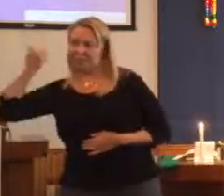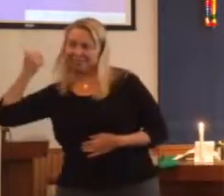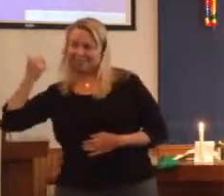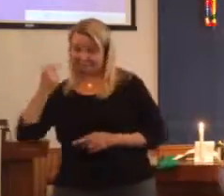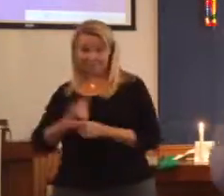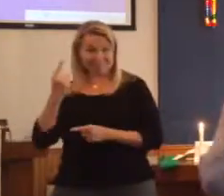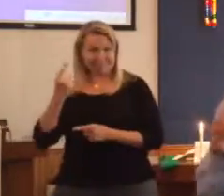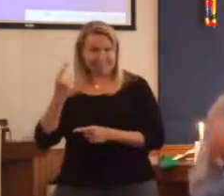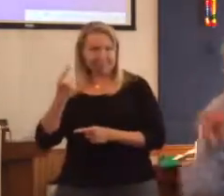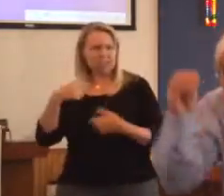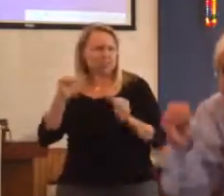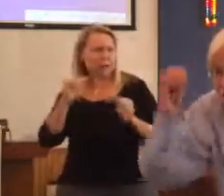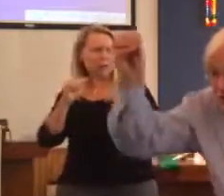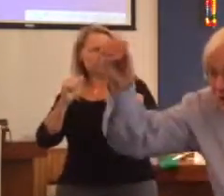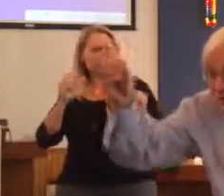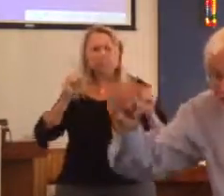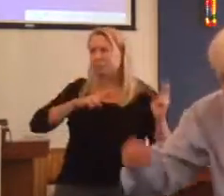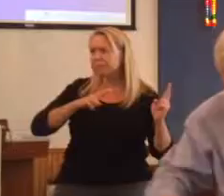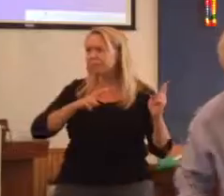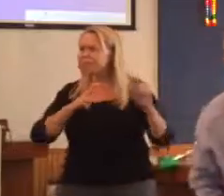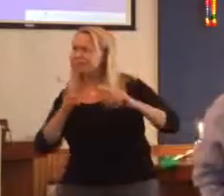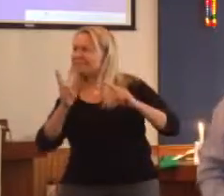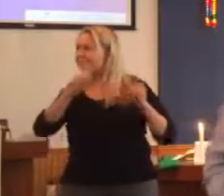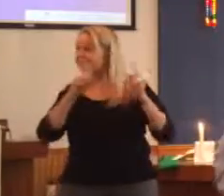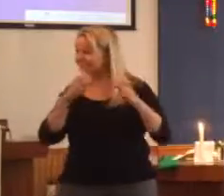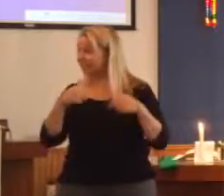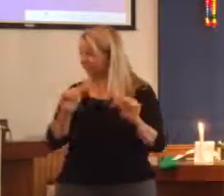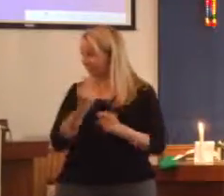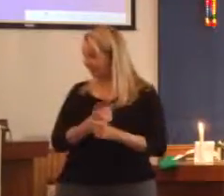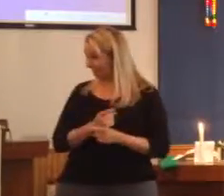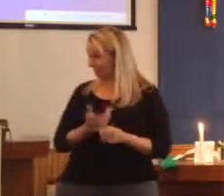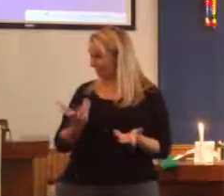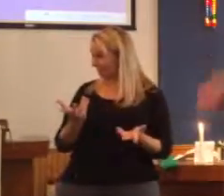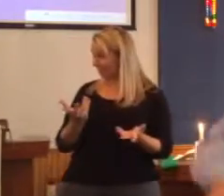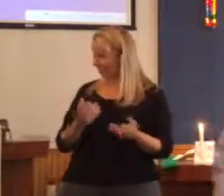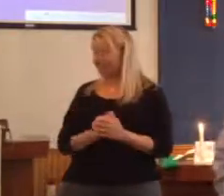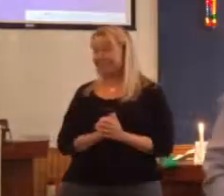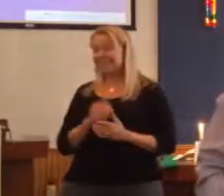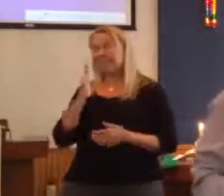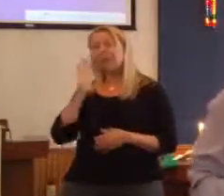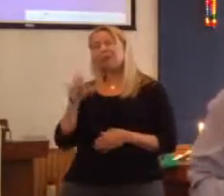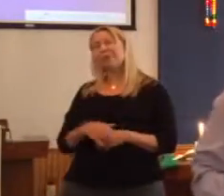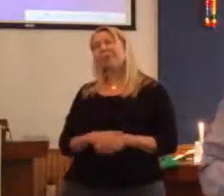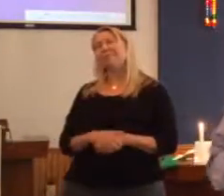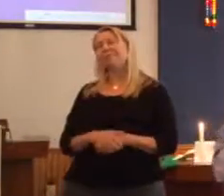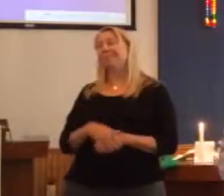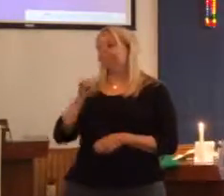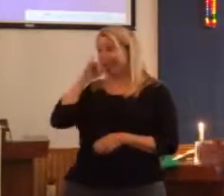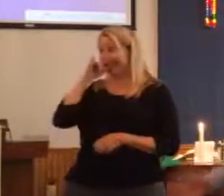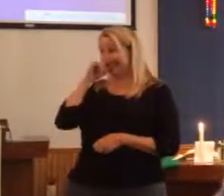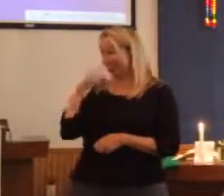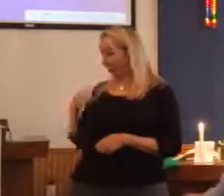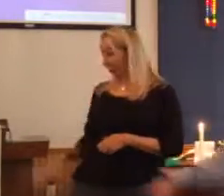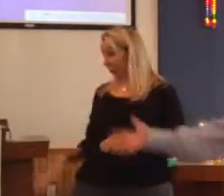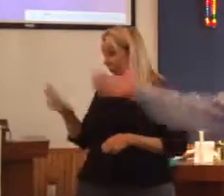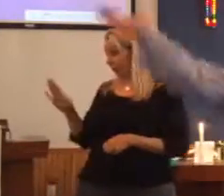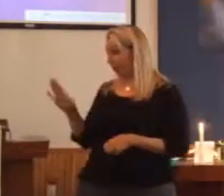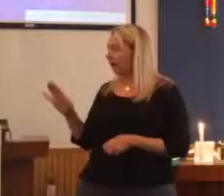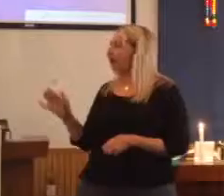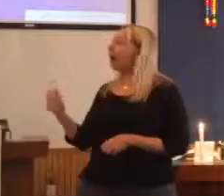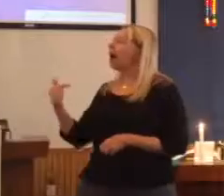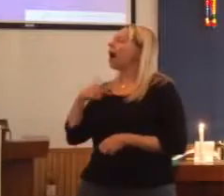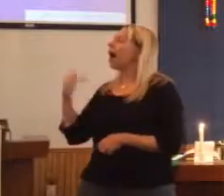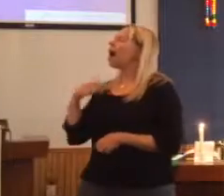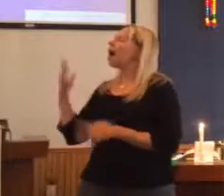to one-up each other just a little bit, you know. You know, when we were kids, we would argue over who could